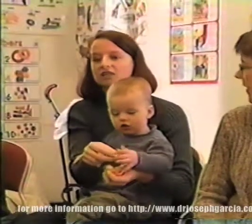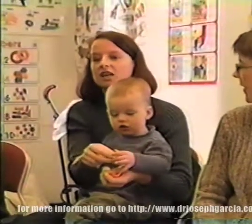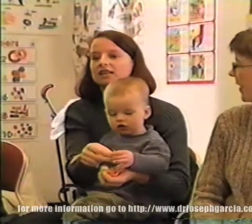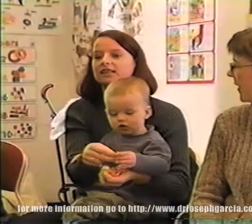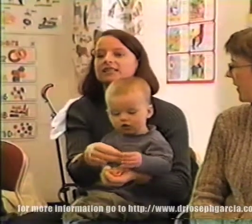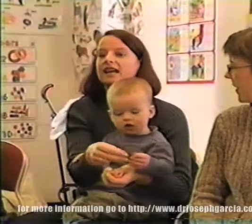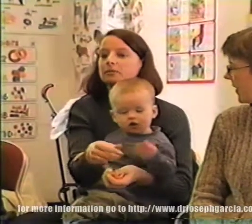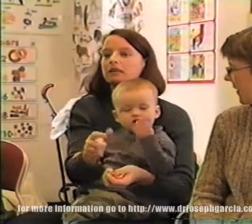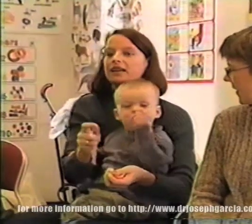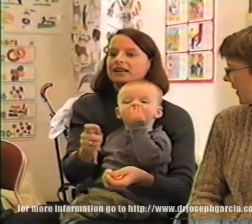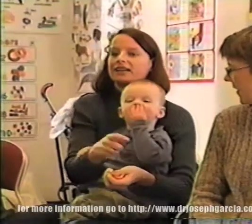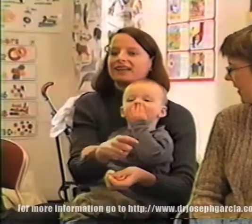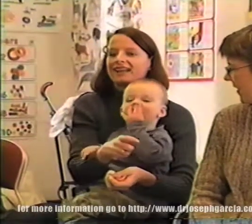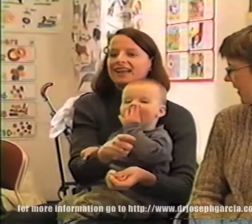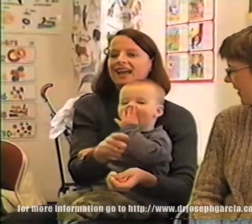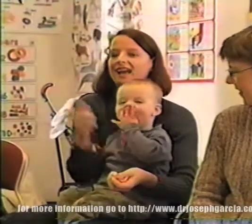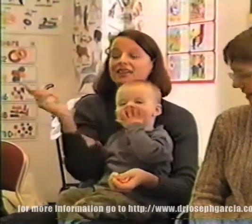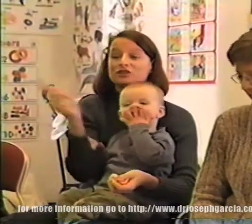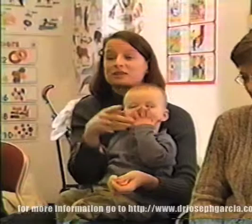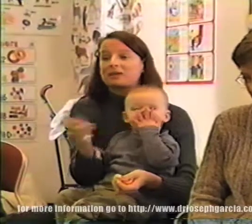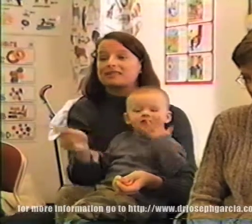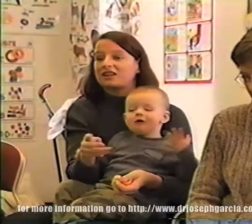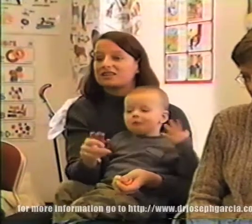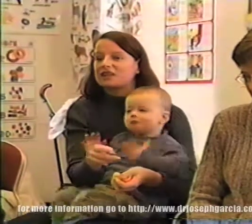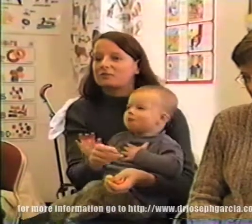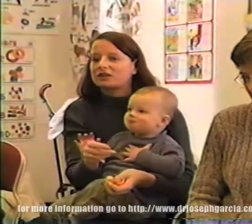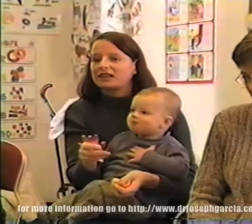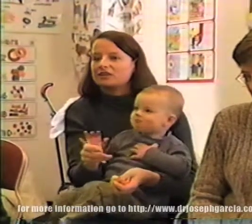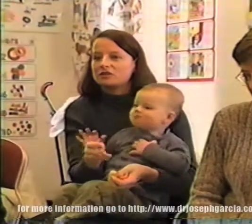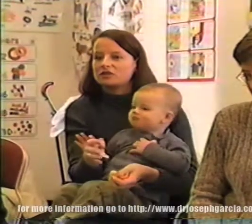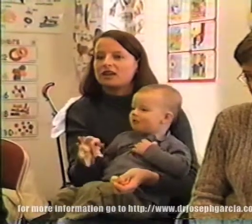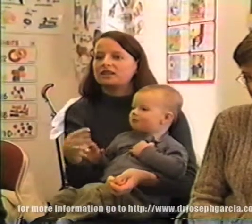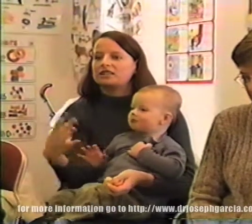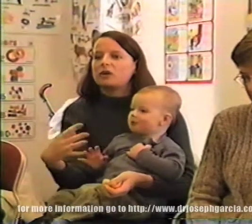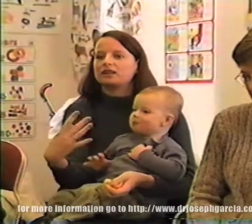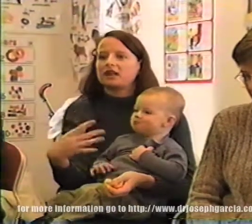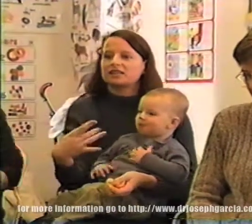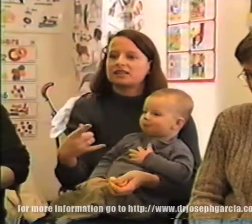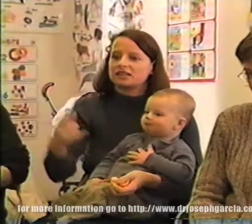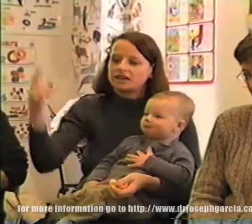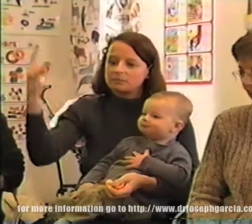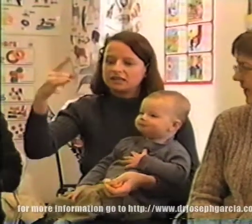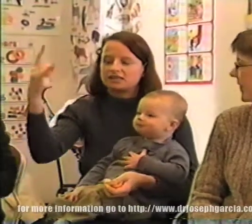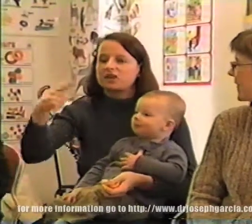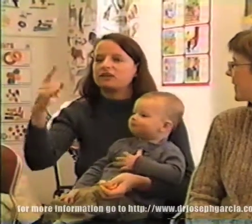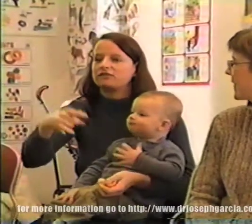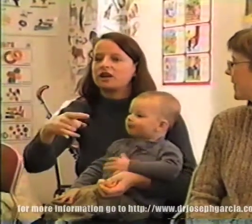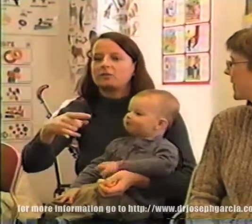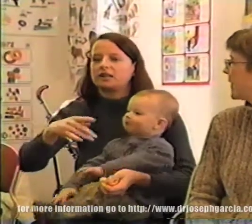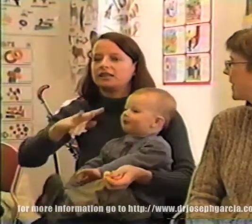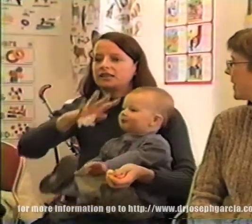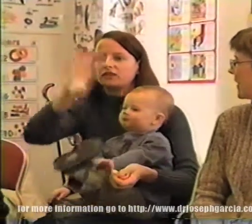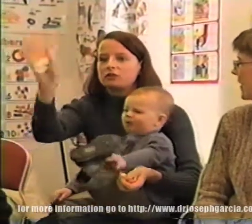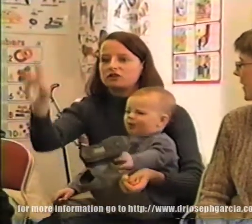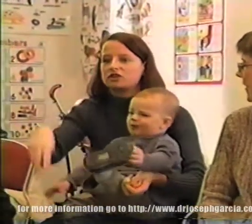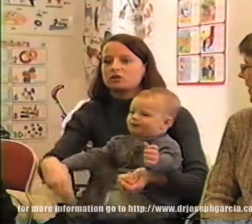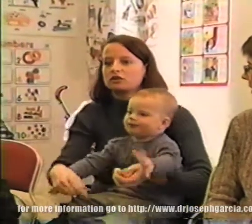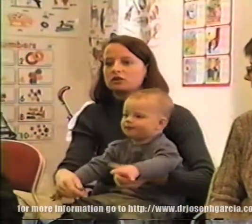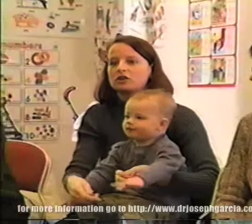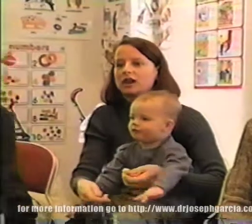sign is airplane, and he just spends lots of time looking out the window, and it's quite nice because I can make the sign for airplane and he'll go over to the window and look out,